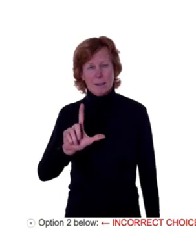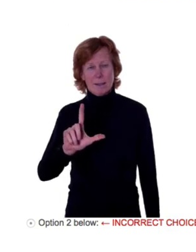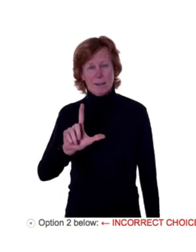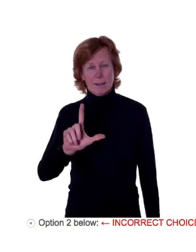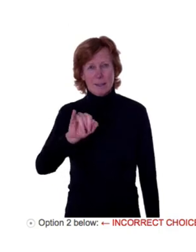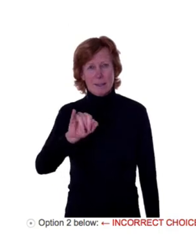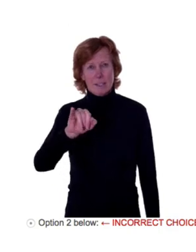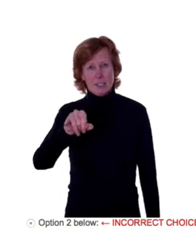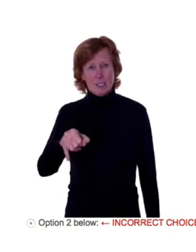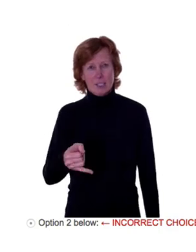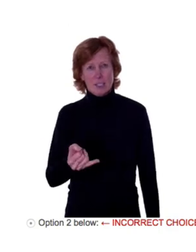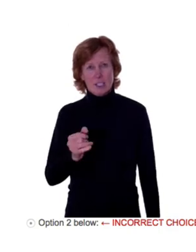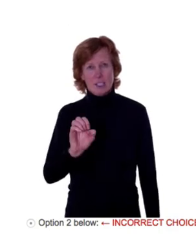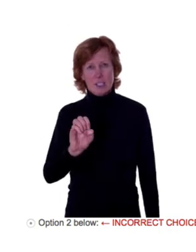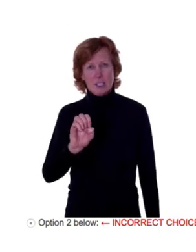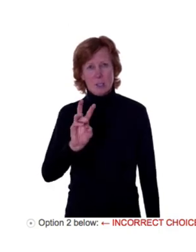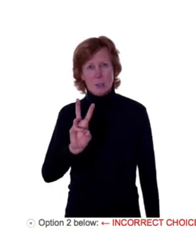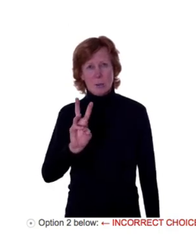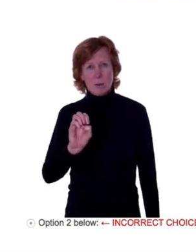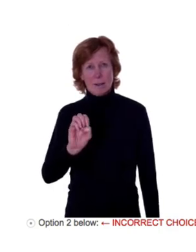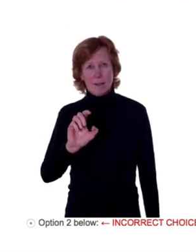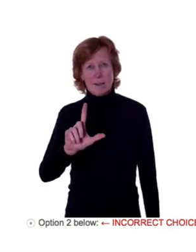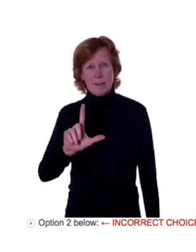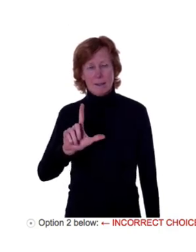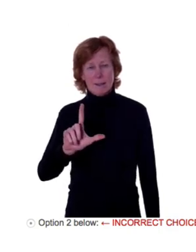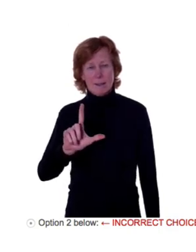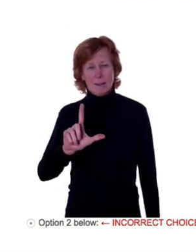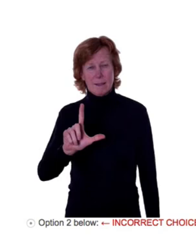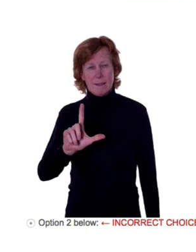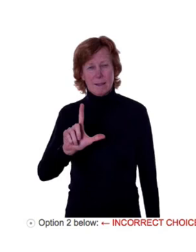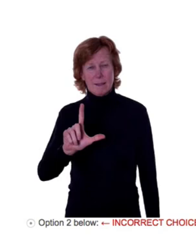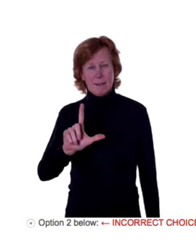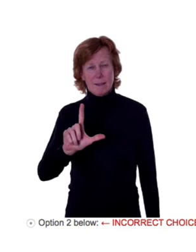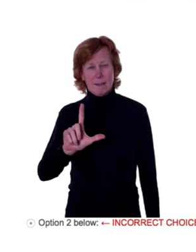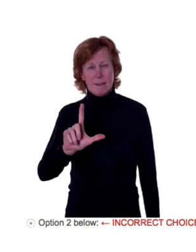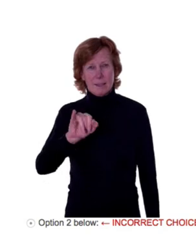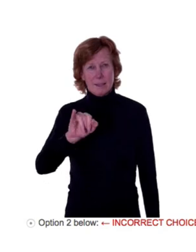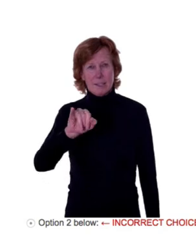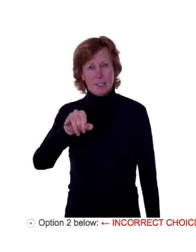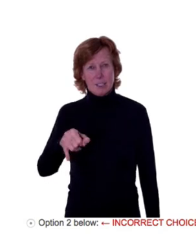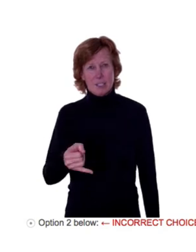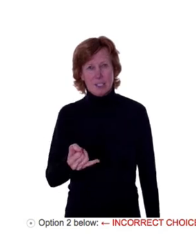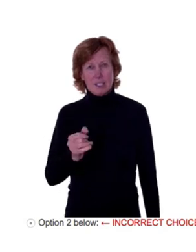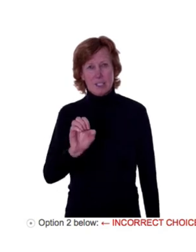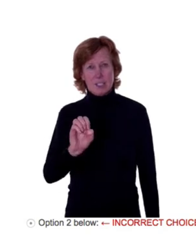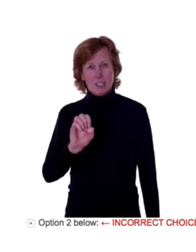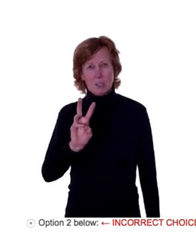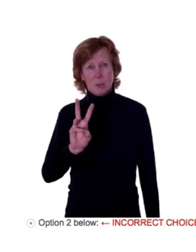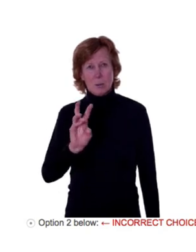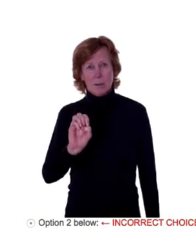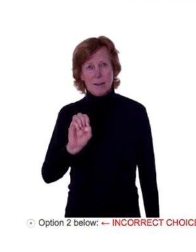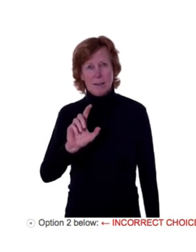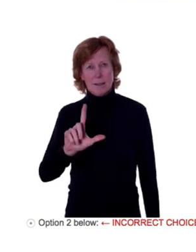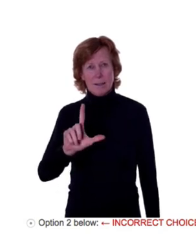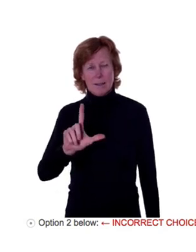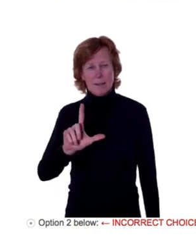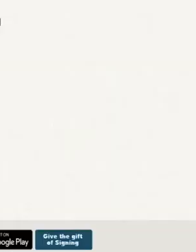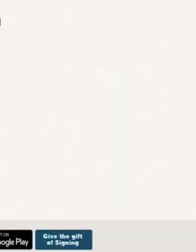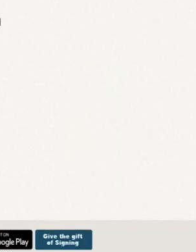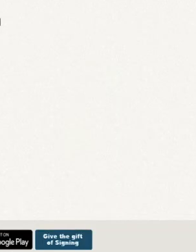really troubling for a lot of people, but it's something you have to master. You've got to get down. So this is just a really cool